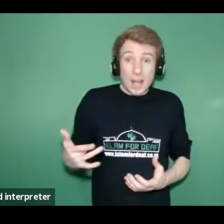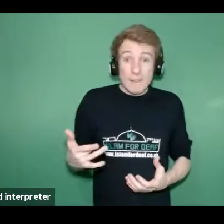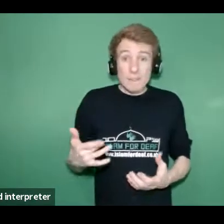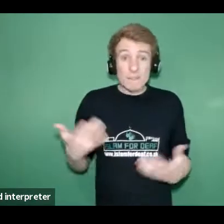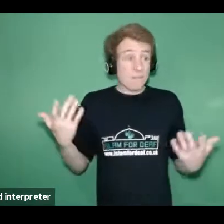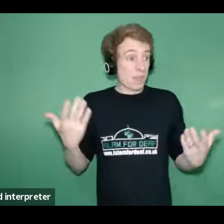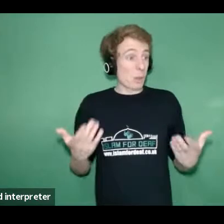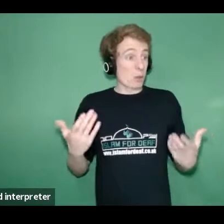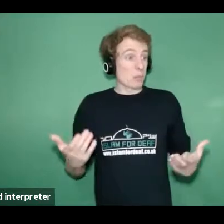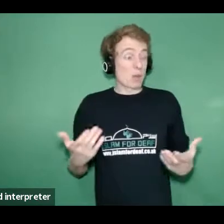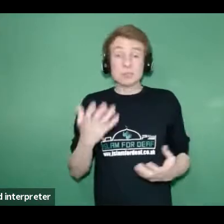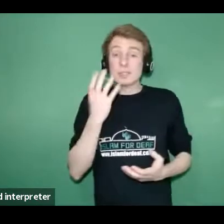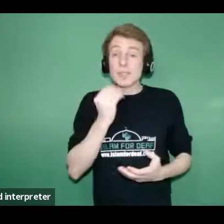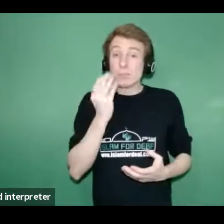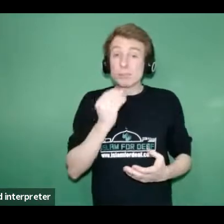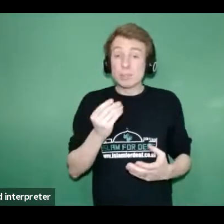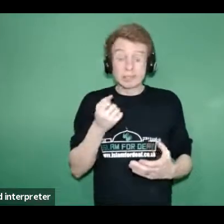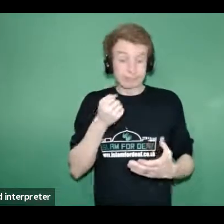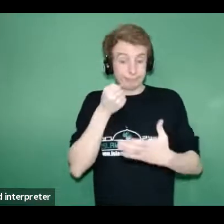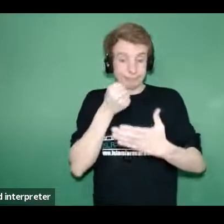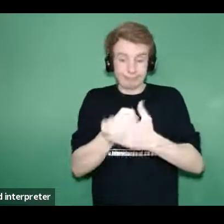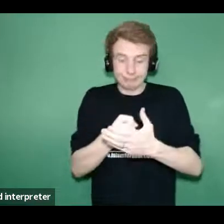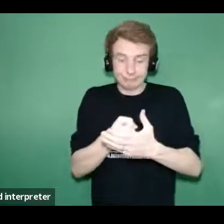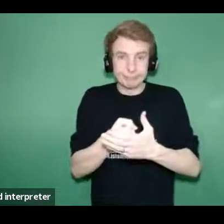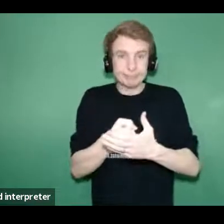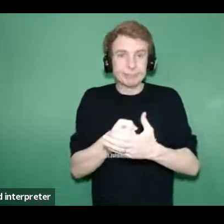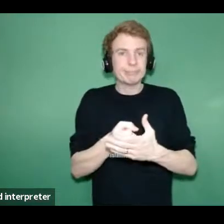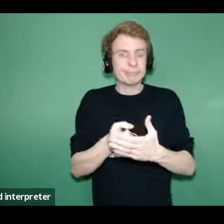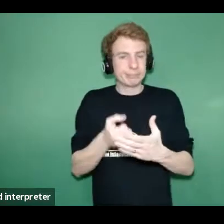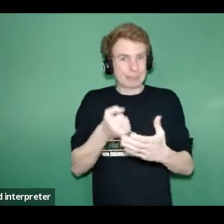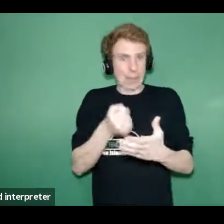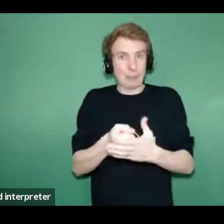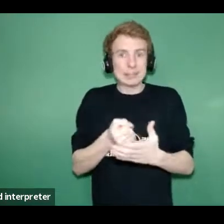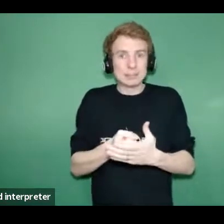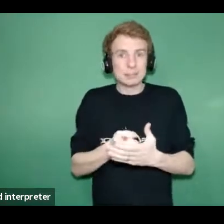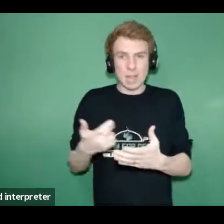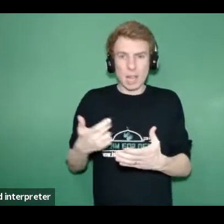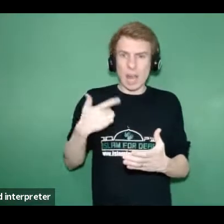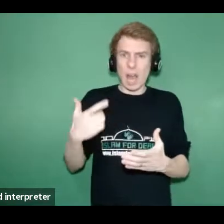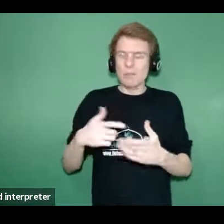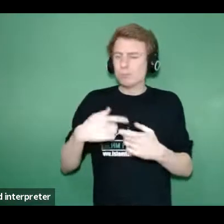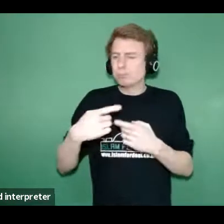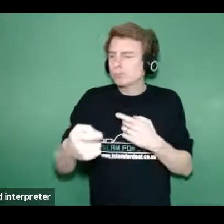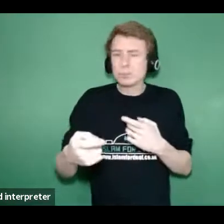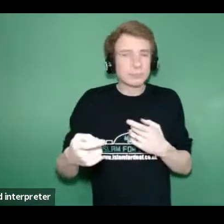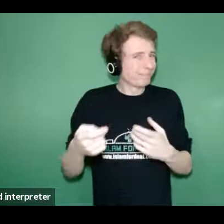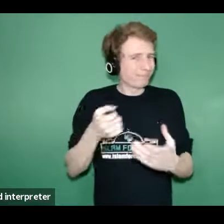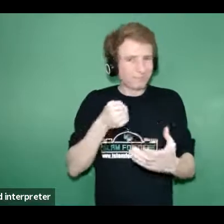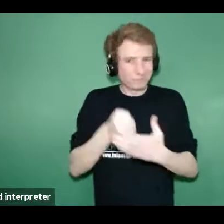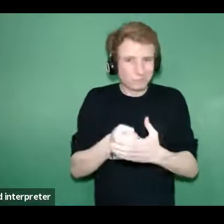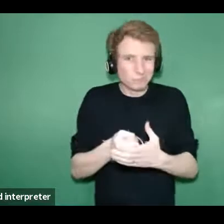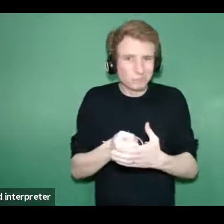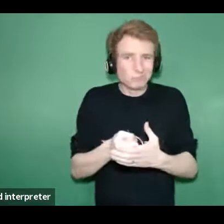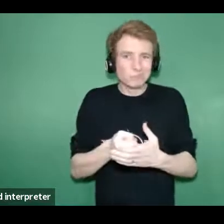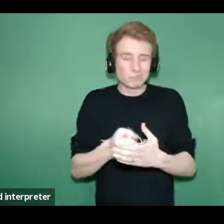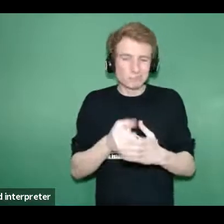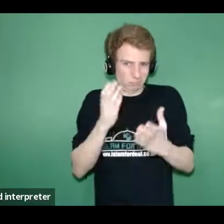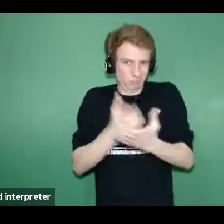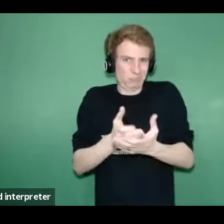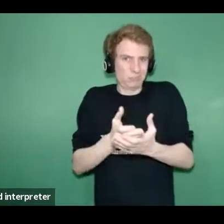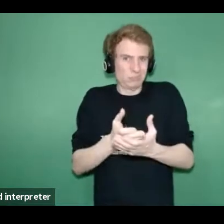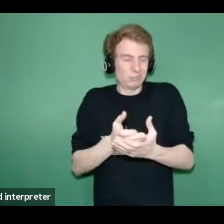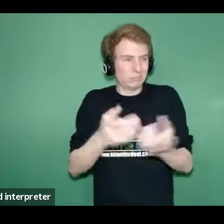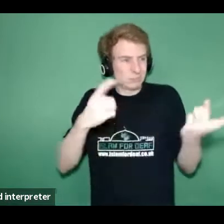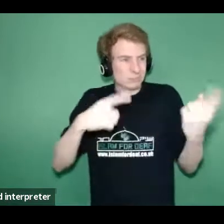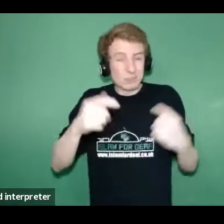is finite, i.e. they have a fixed limit and a fixed lifespan. So the individual who has intellect,